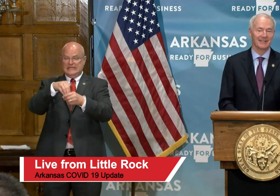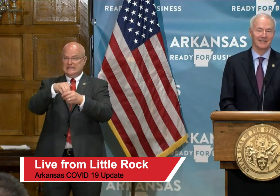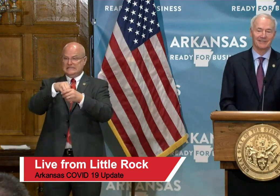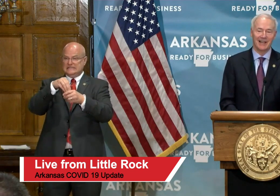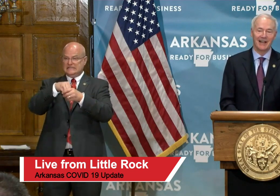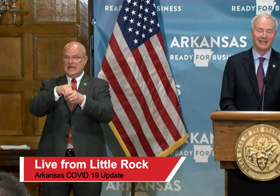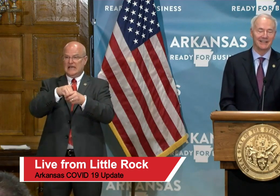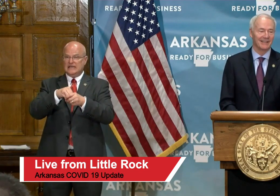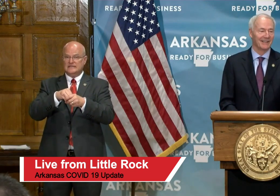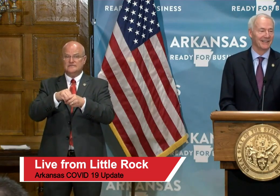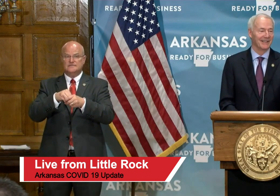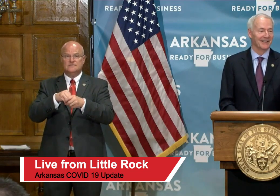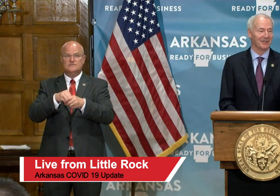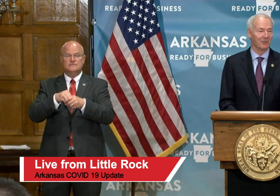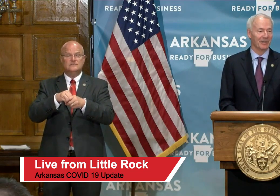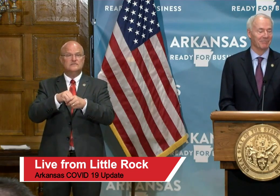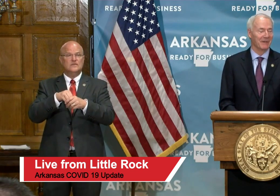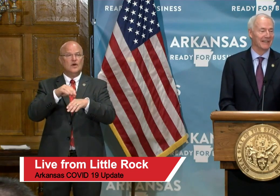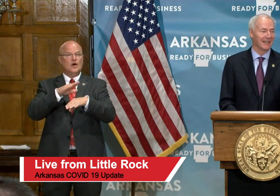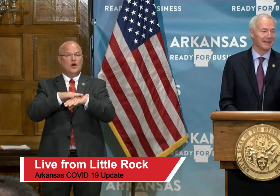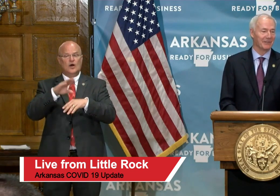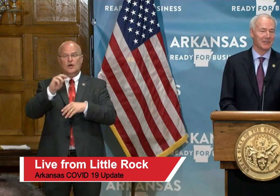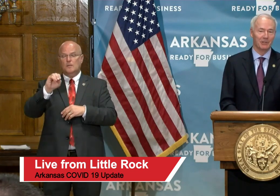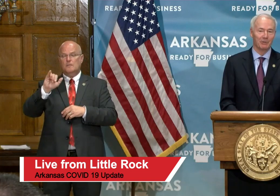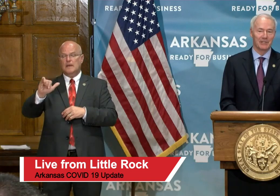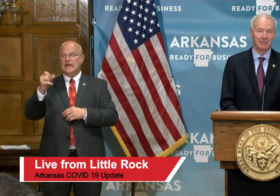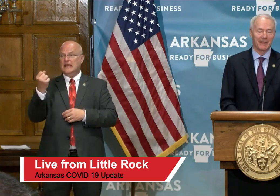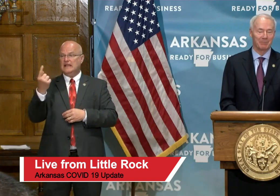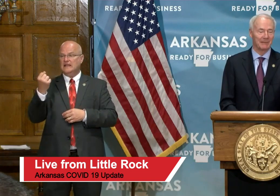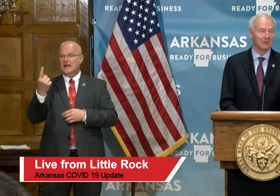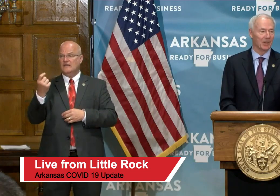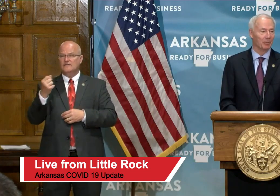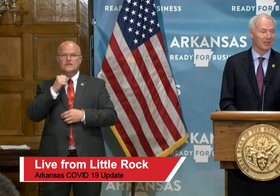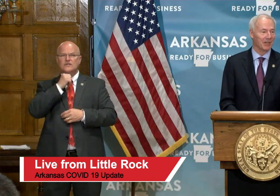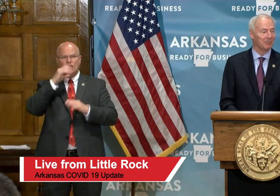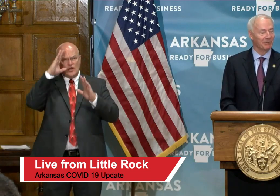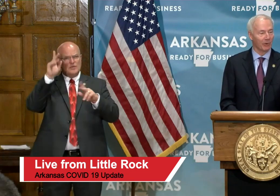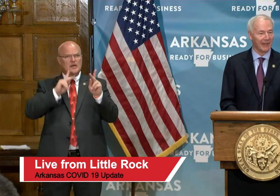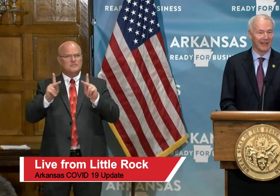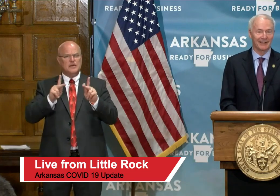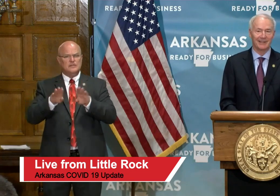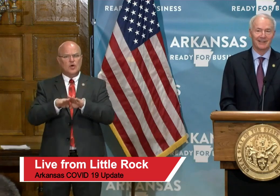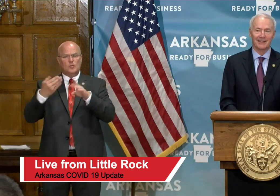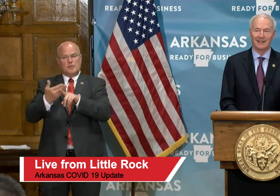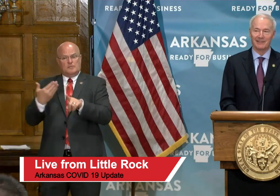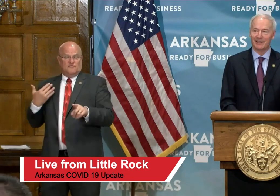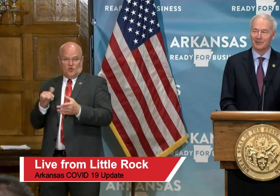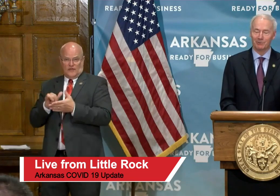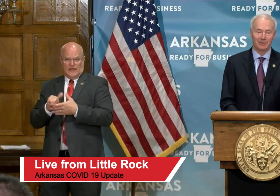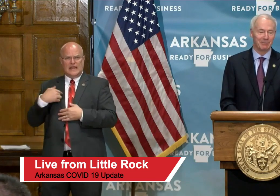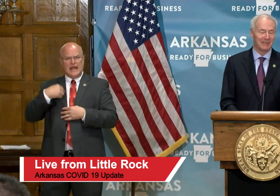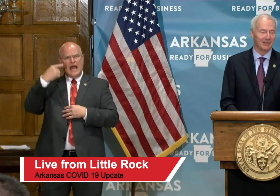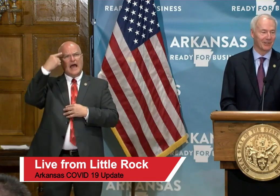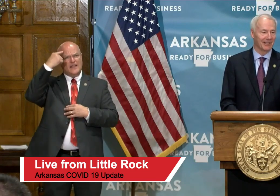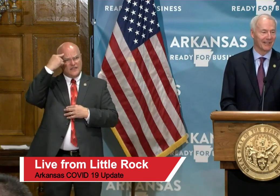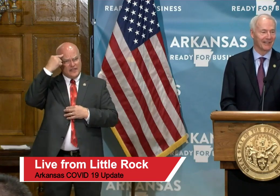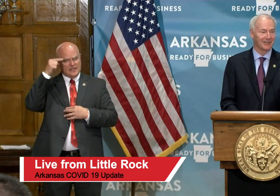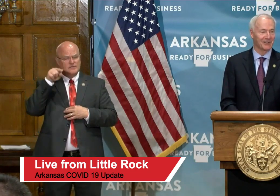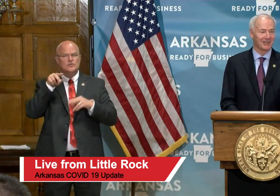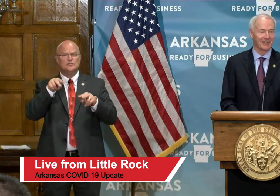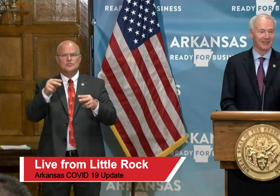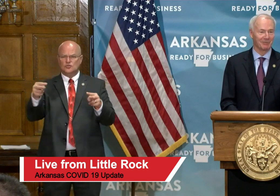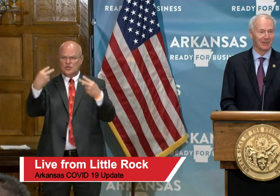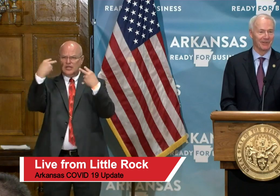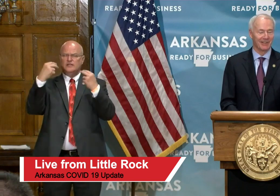inside dining on May 11th, you don't expect people to open up before that. I think you would be looking